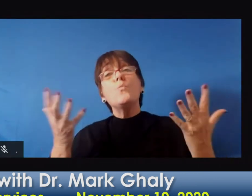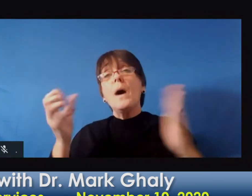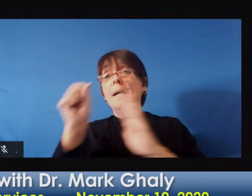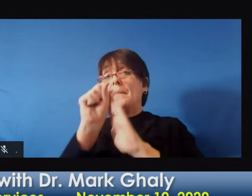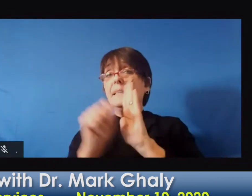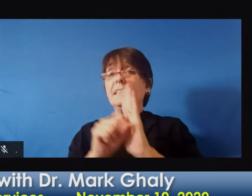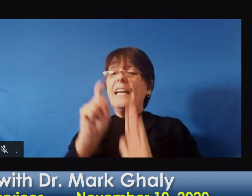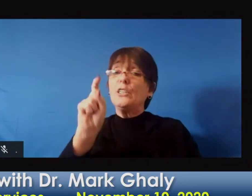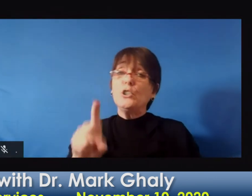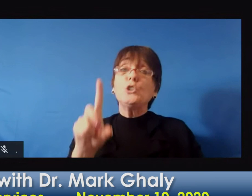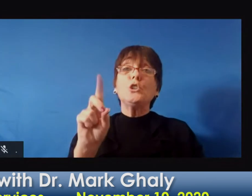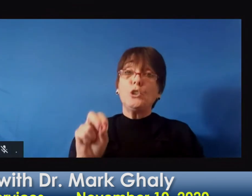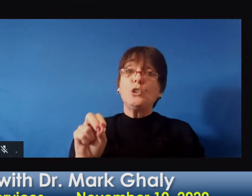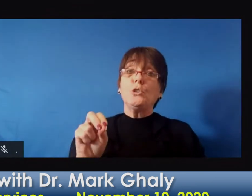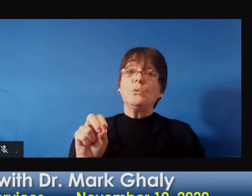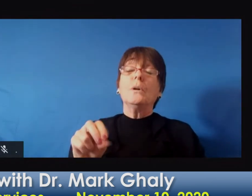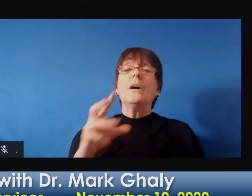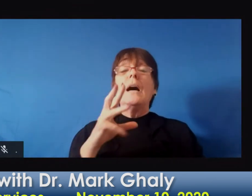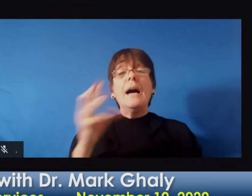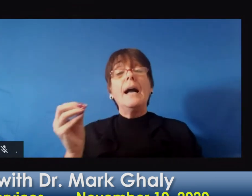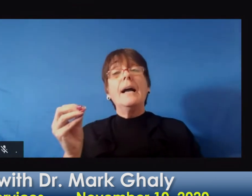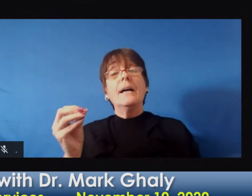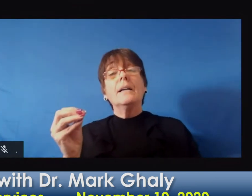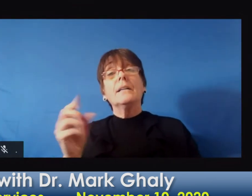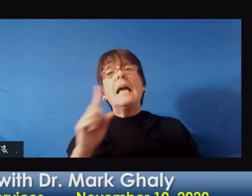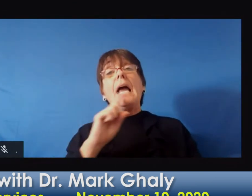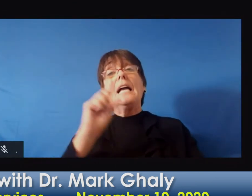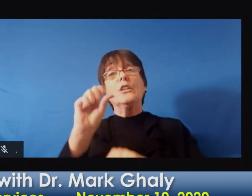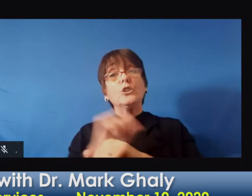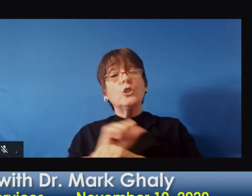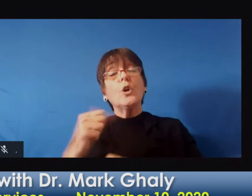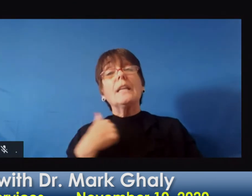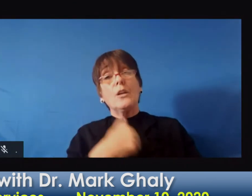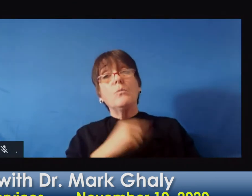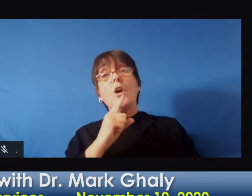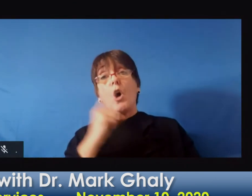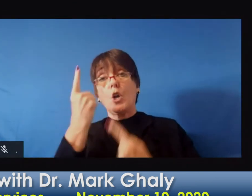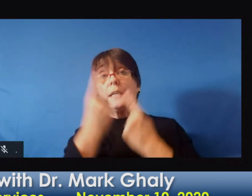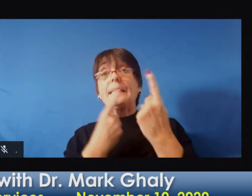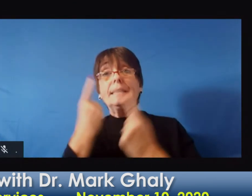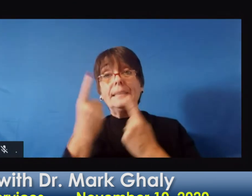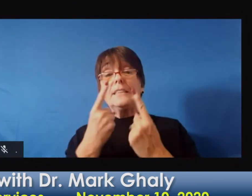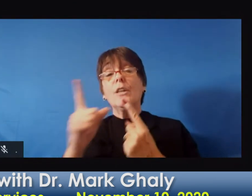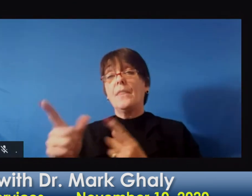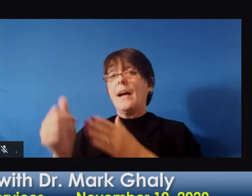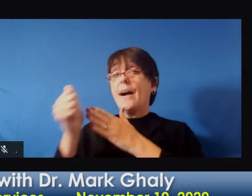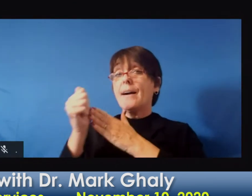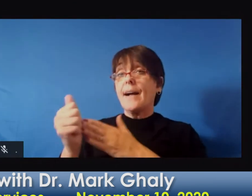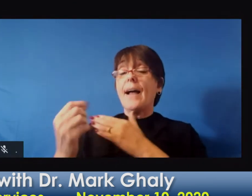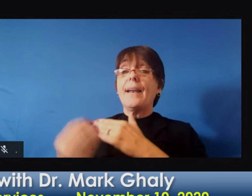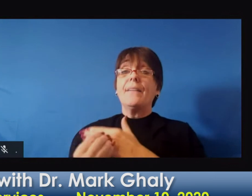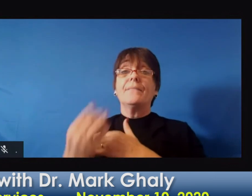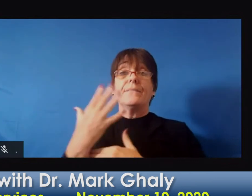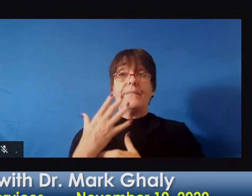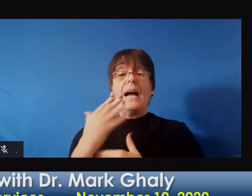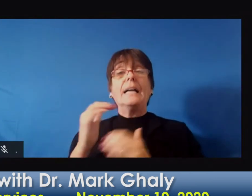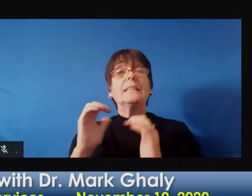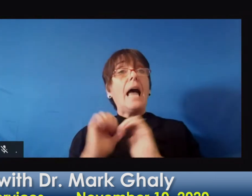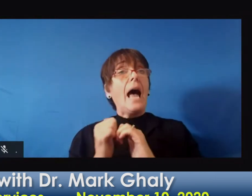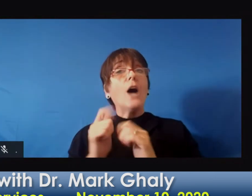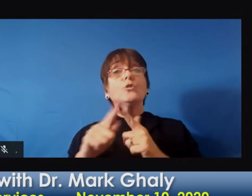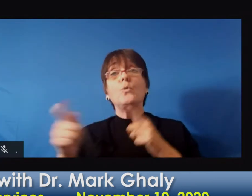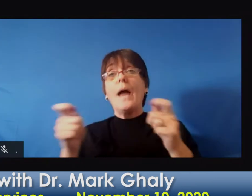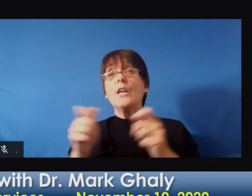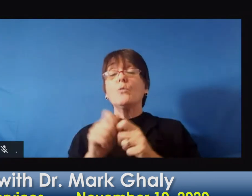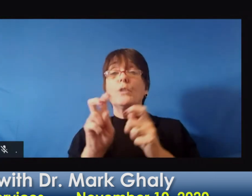do statewide. And certainly, we are considering the guidance and advice around travel,